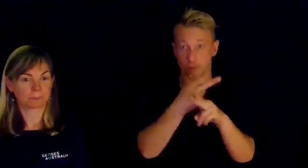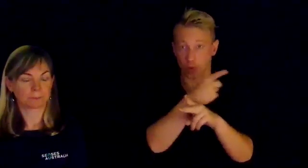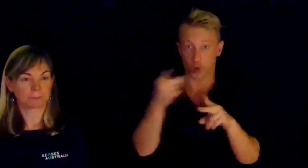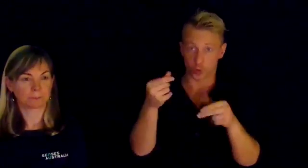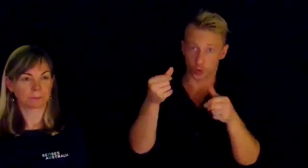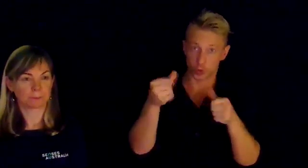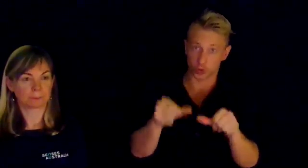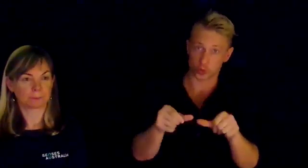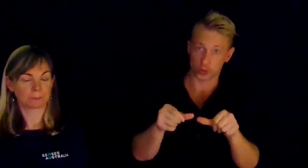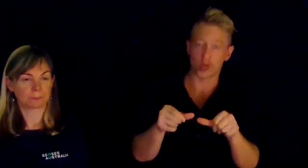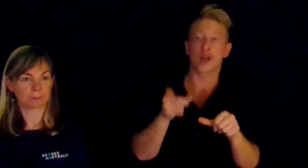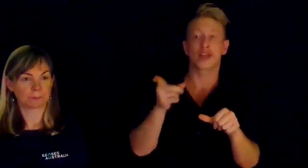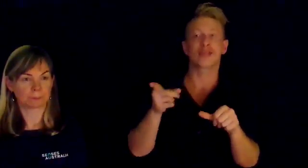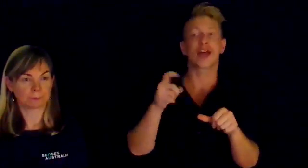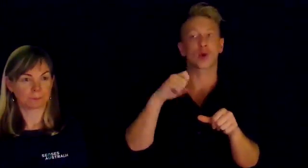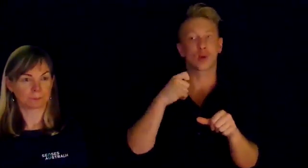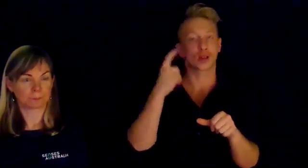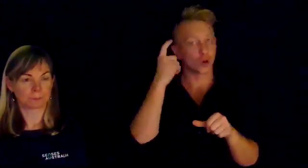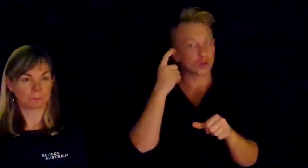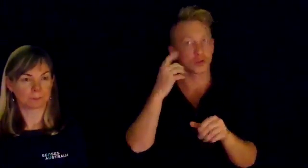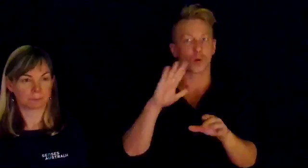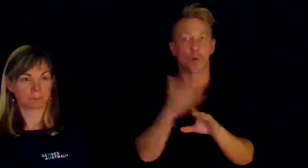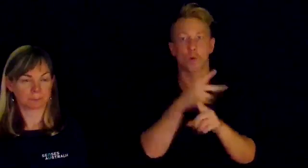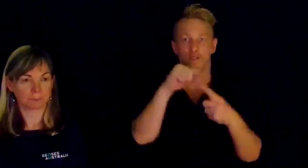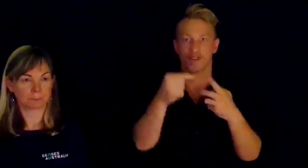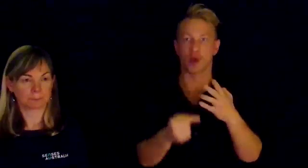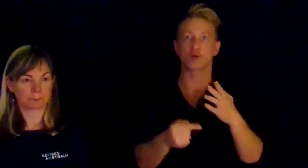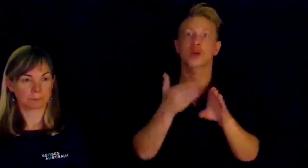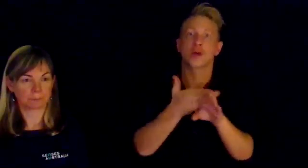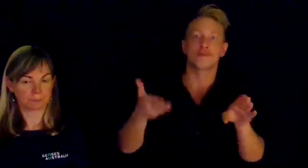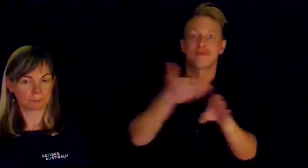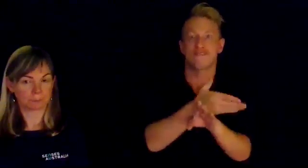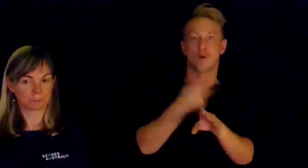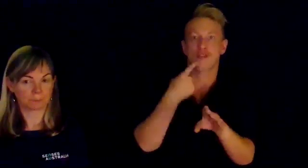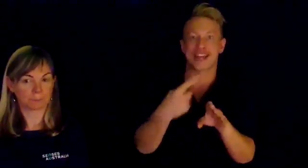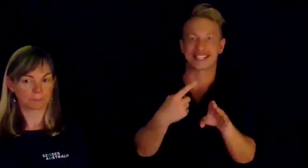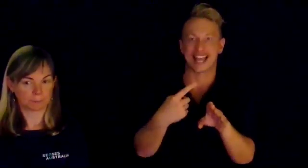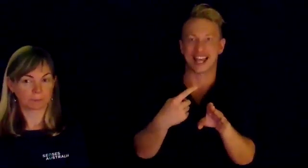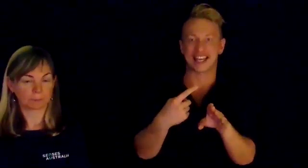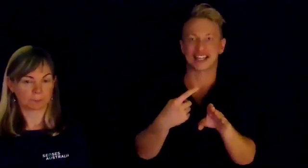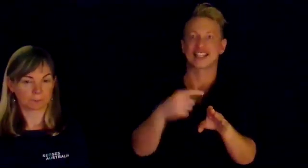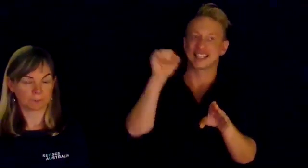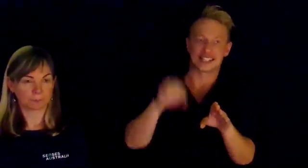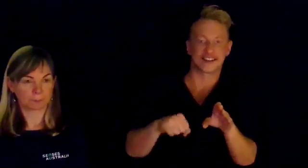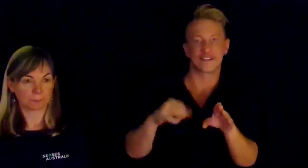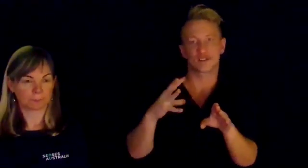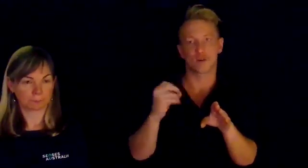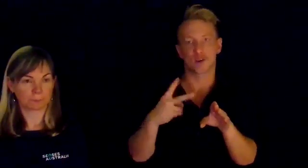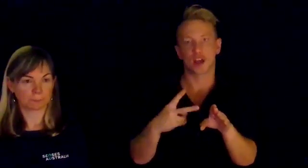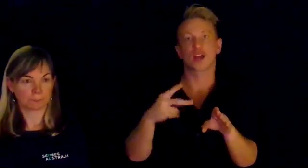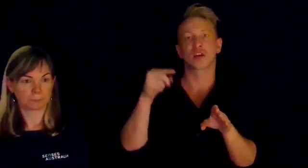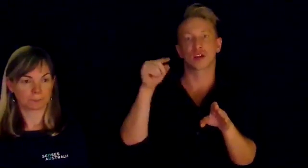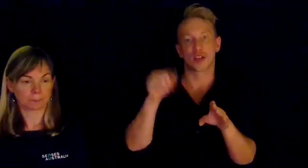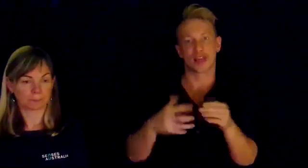So they will consider all of those points before they say, yes, okay, that support